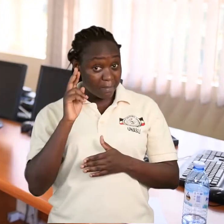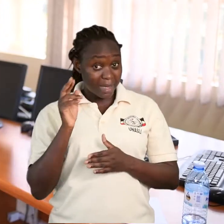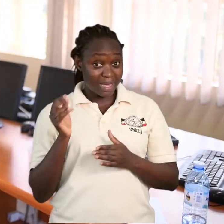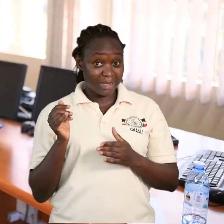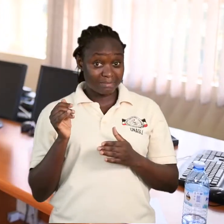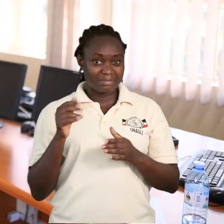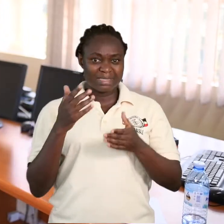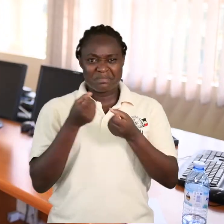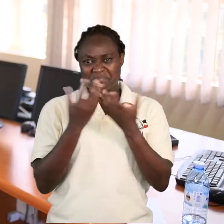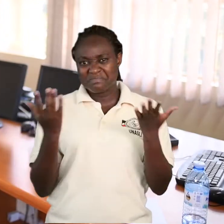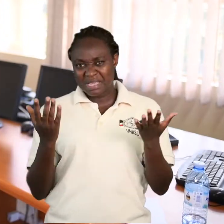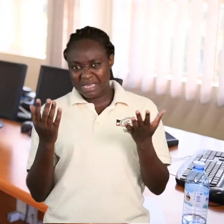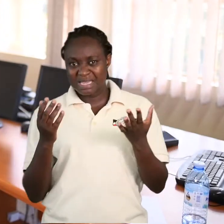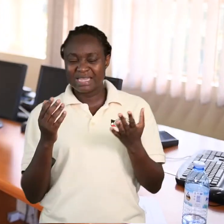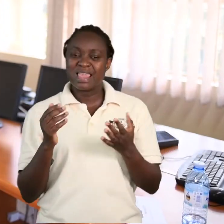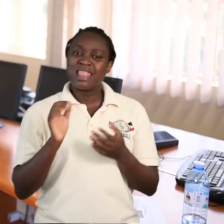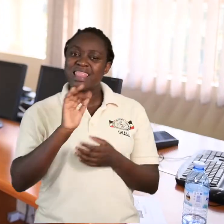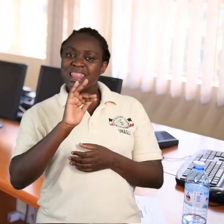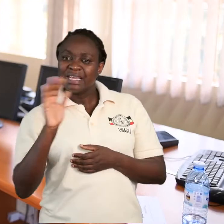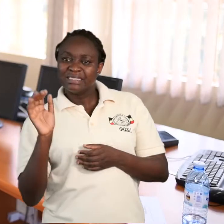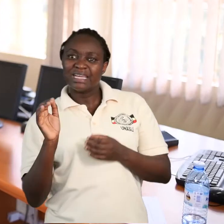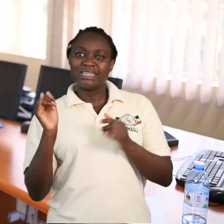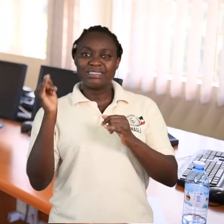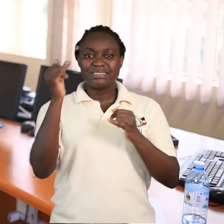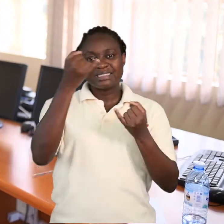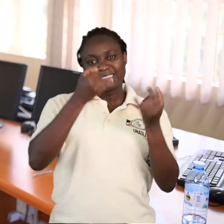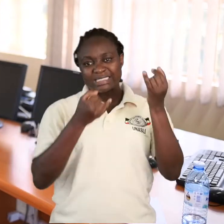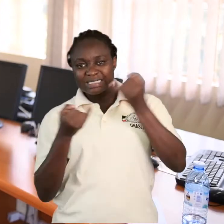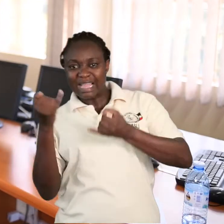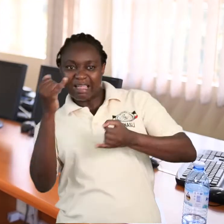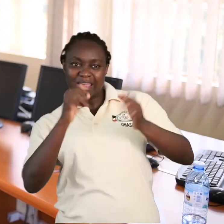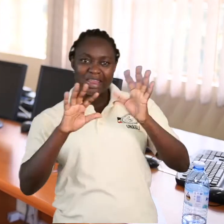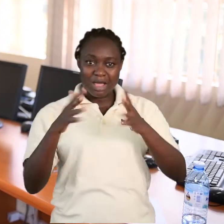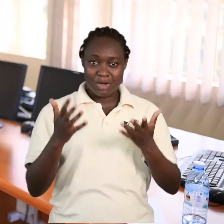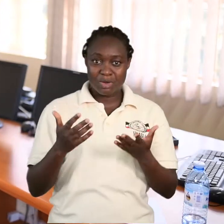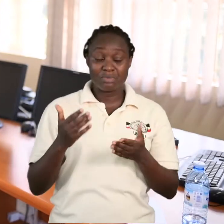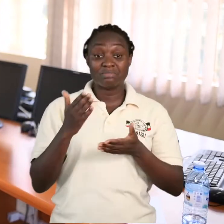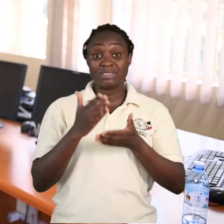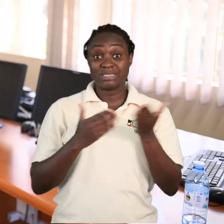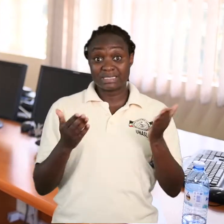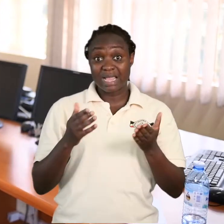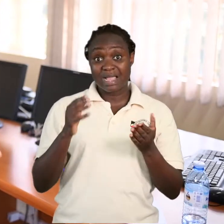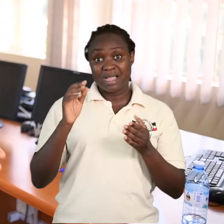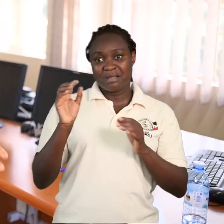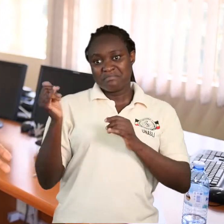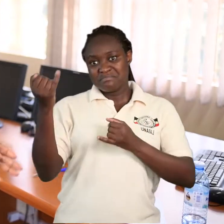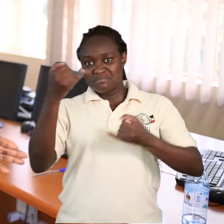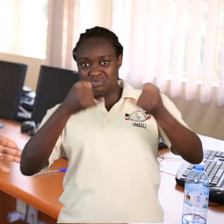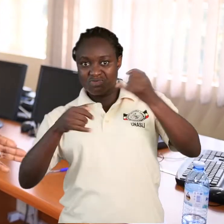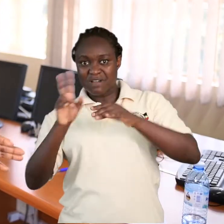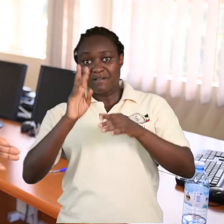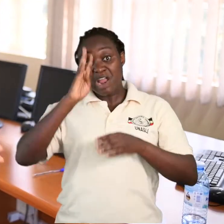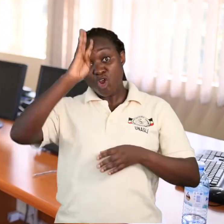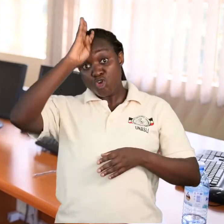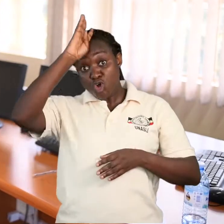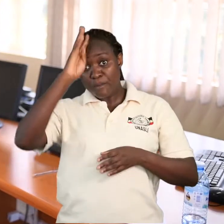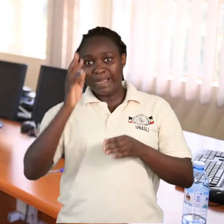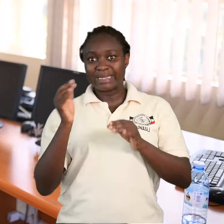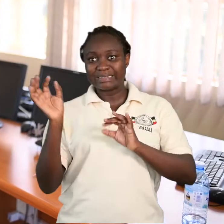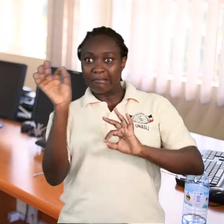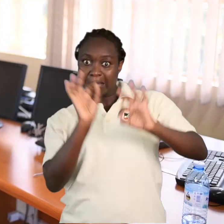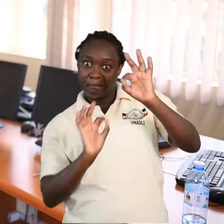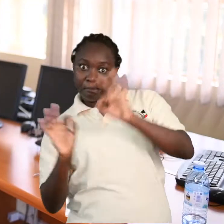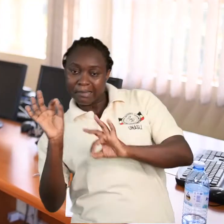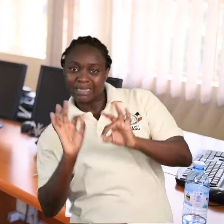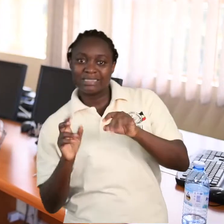are different types of lettering. Some are Roman numeral type of writing,